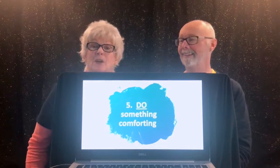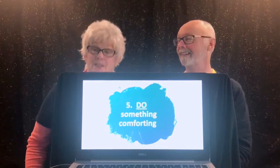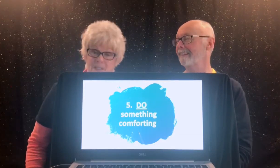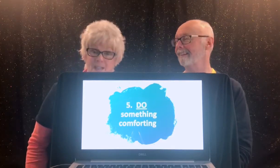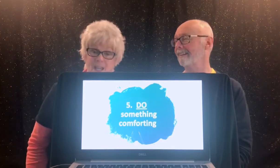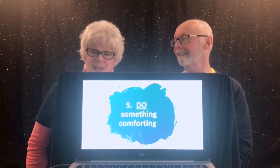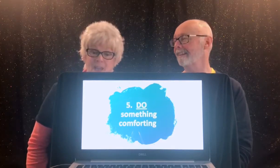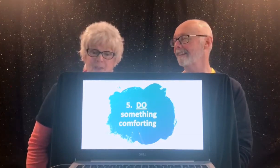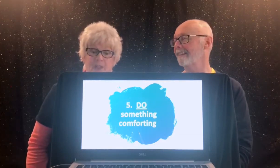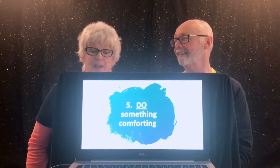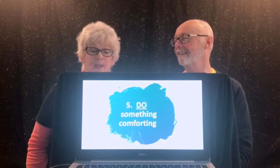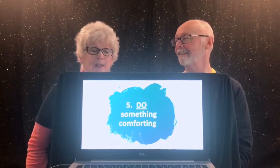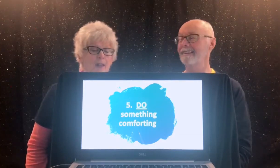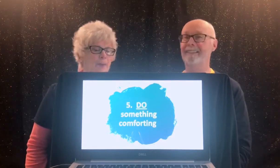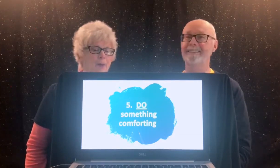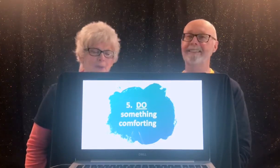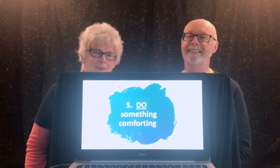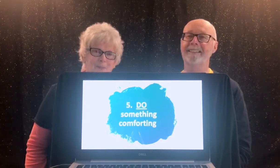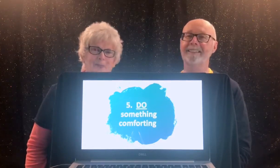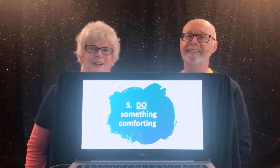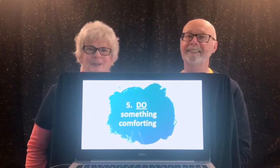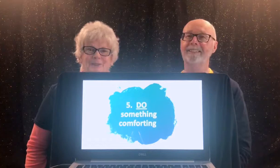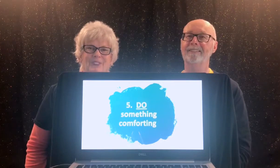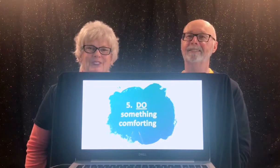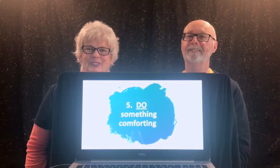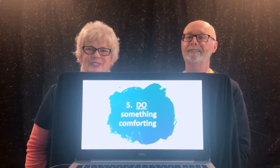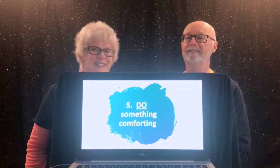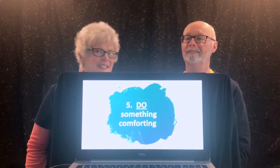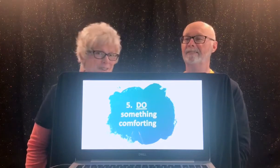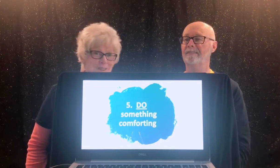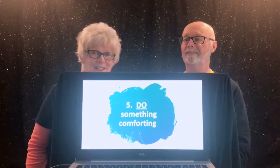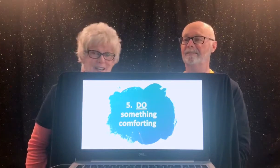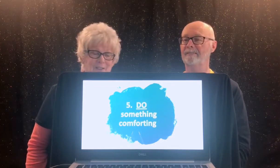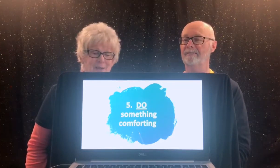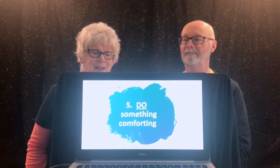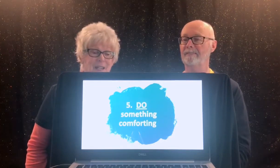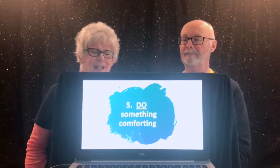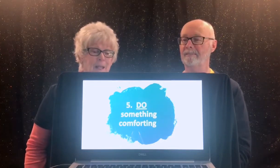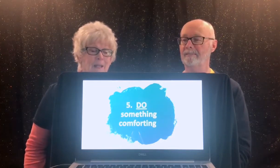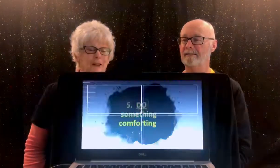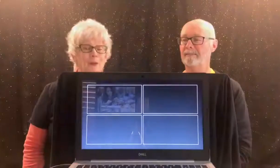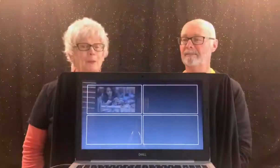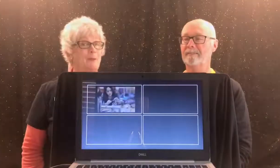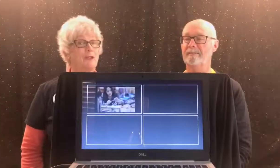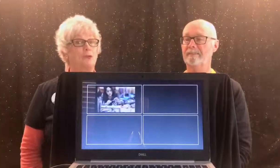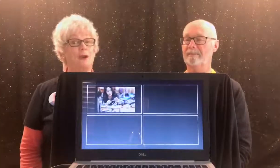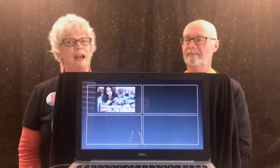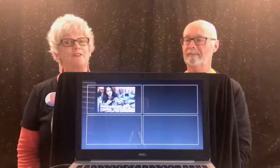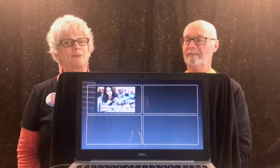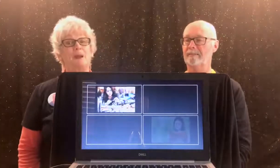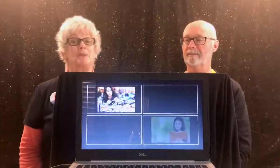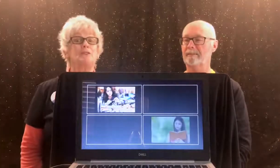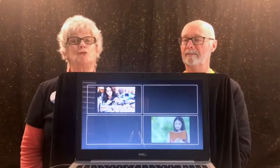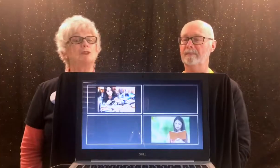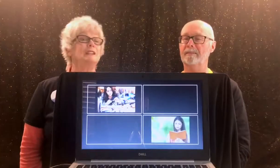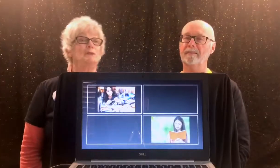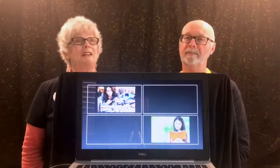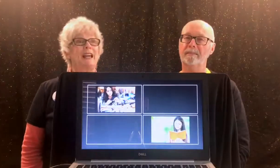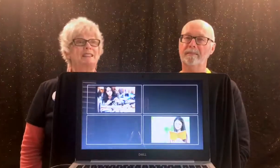to stay healthy. Yes. But remember, comfort looks different to everybody. You know, maybe crafts might be really relaxing